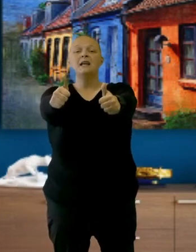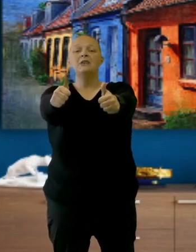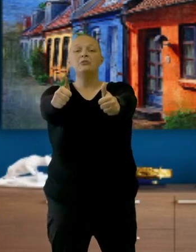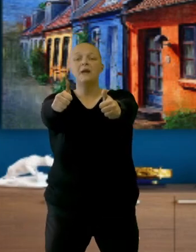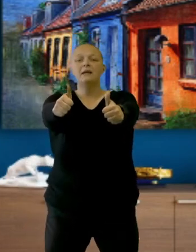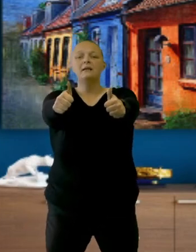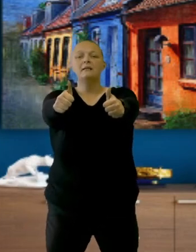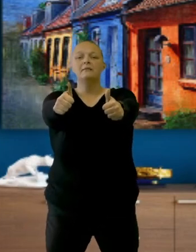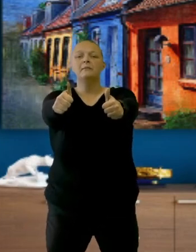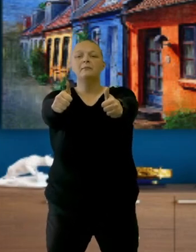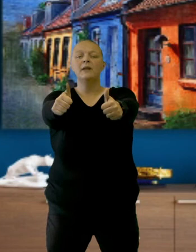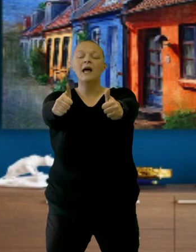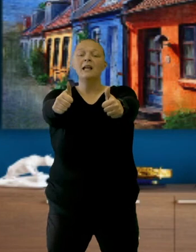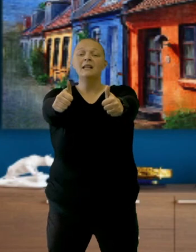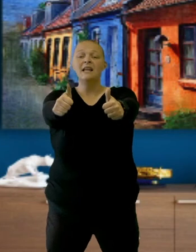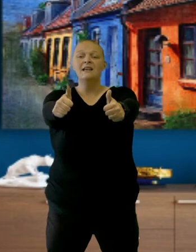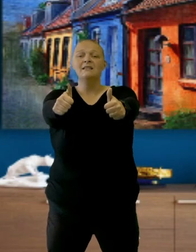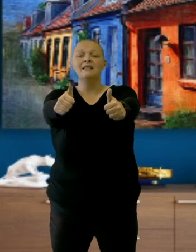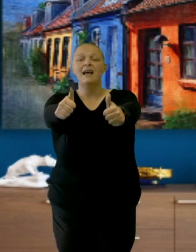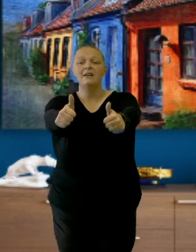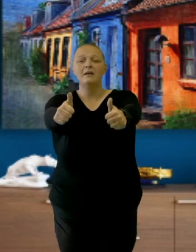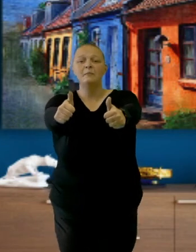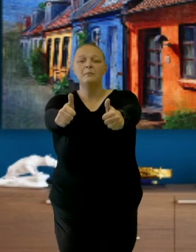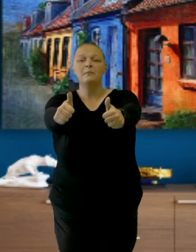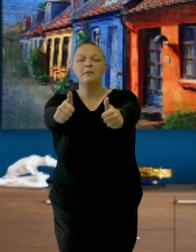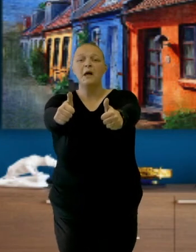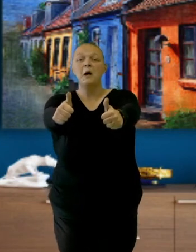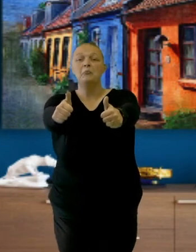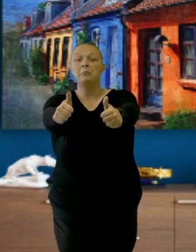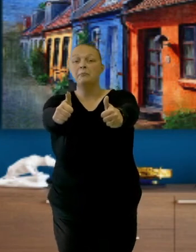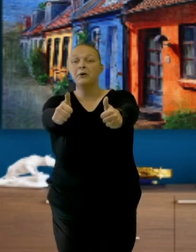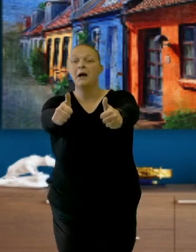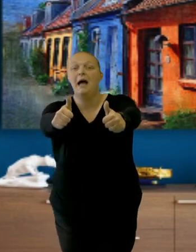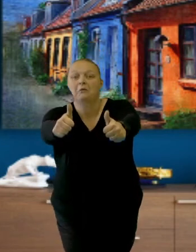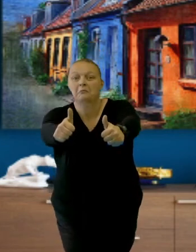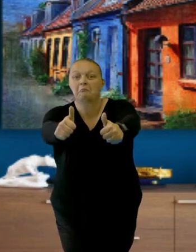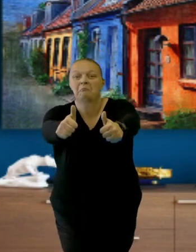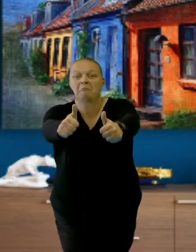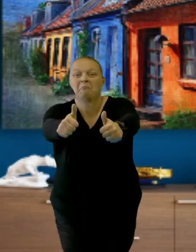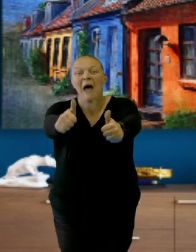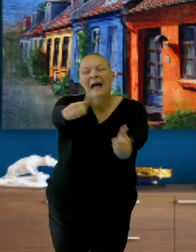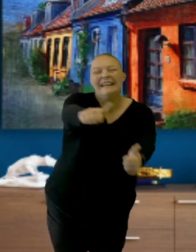knees bent, knees together, bumper out,